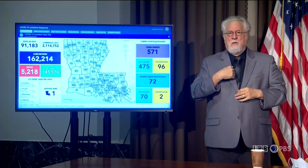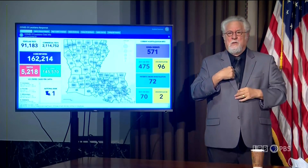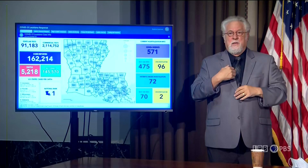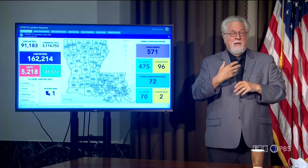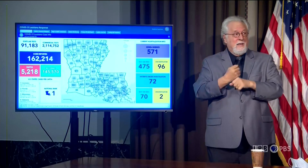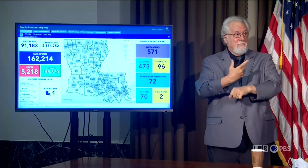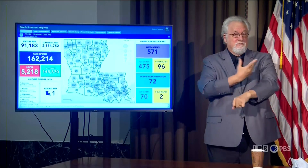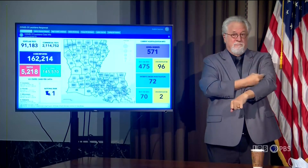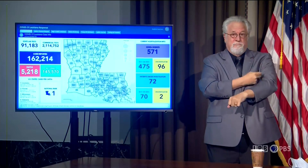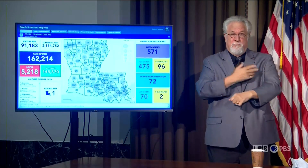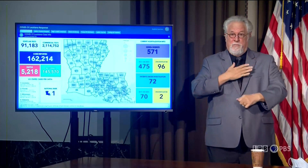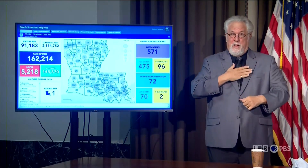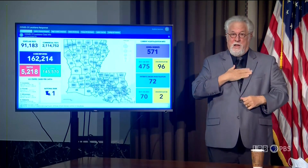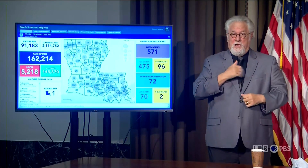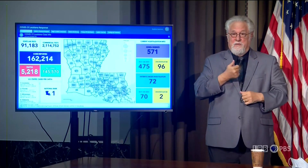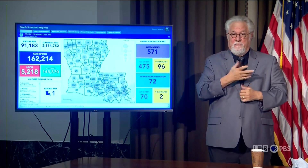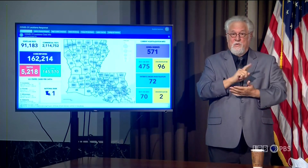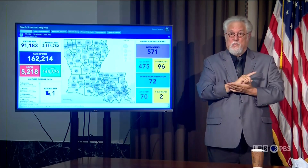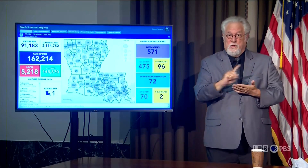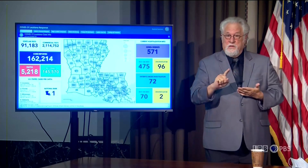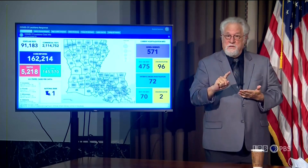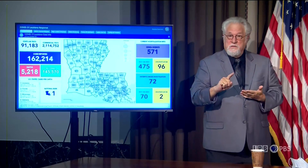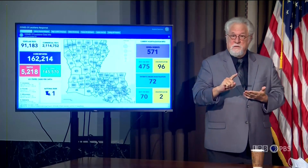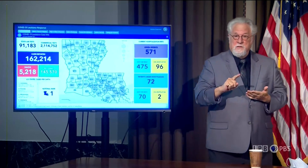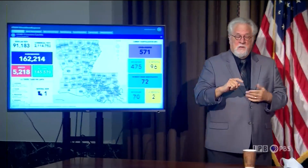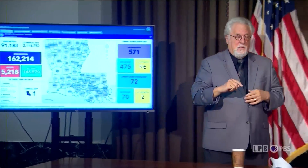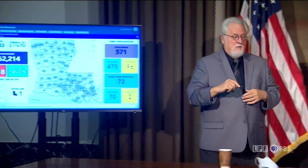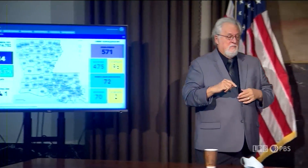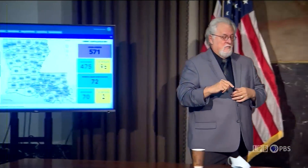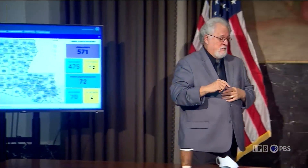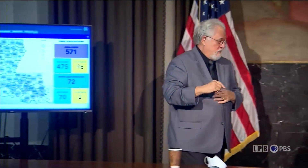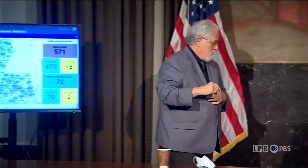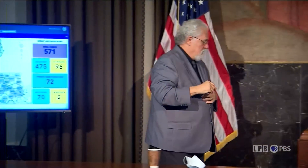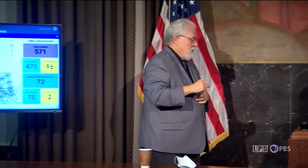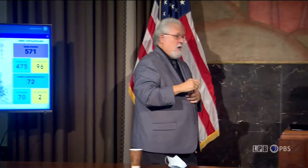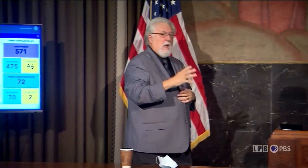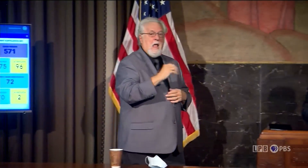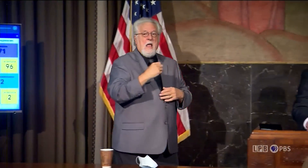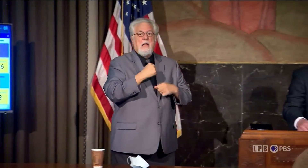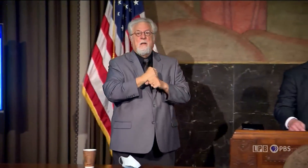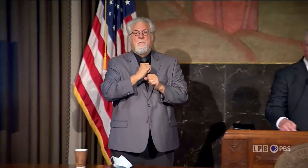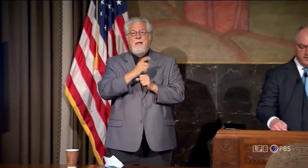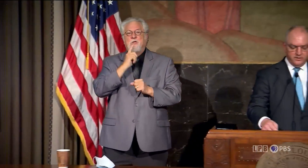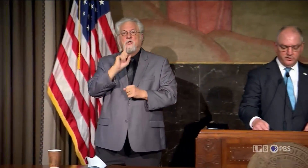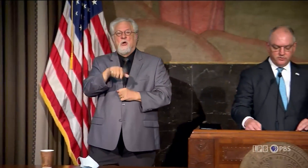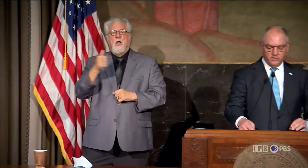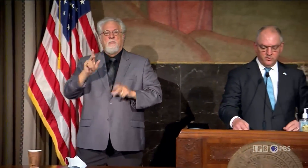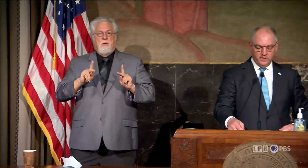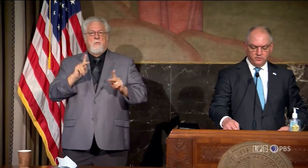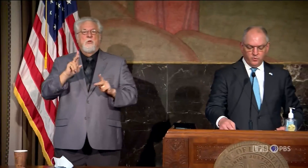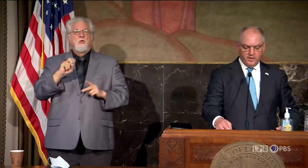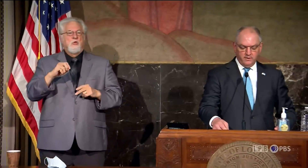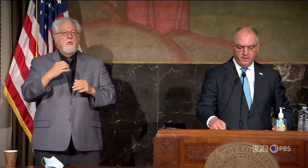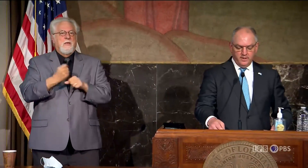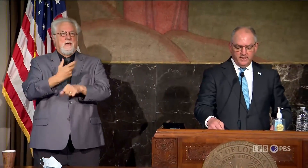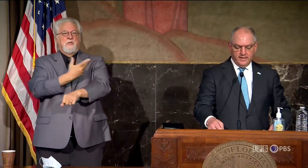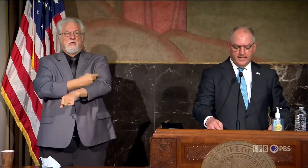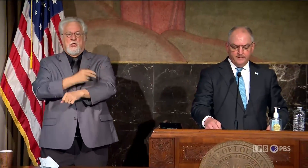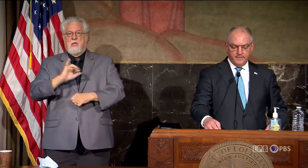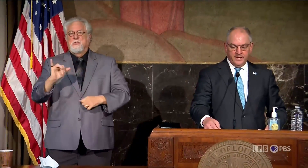shot in a couple of weeks, and want to make sure that others do so as